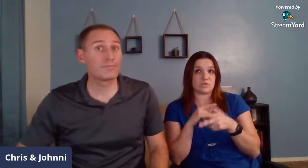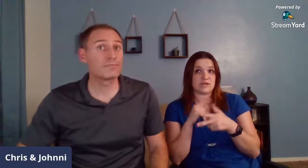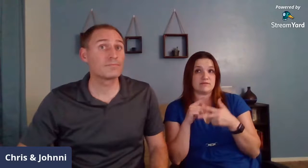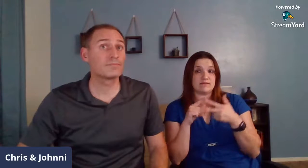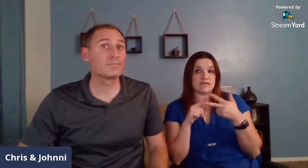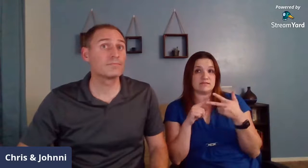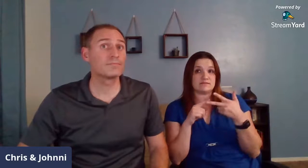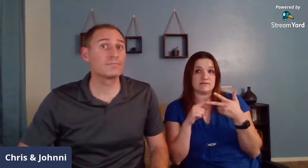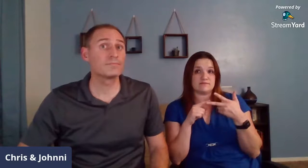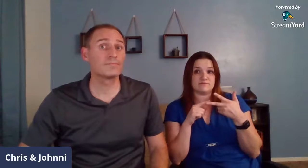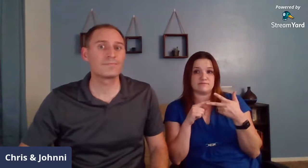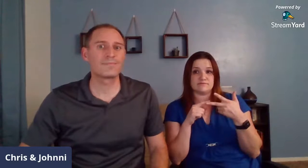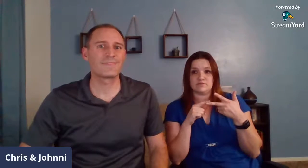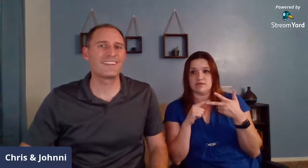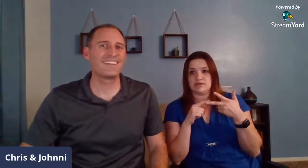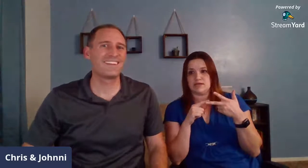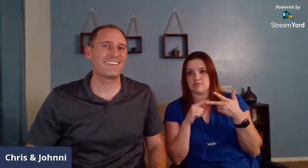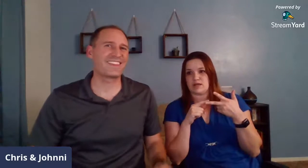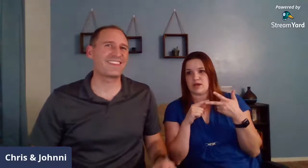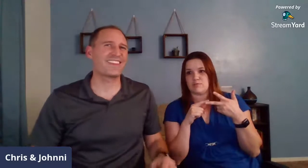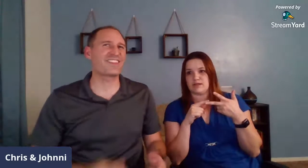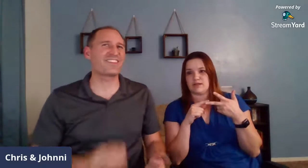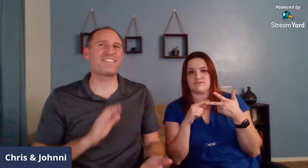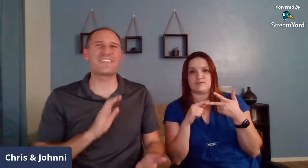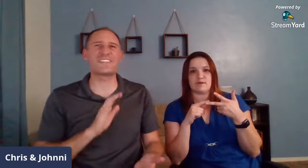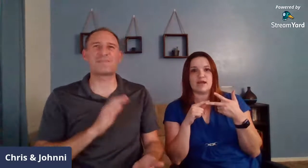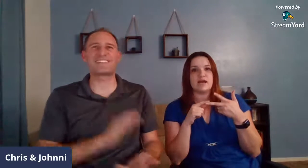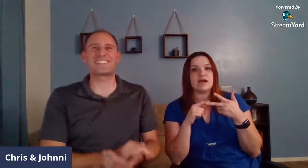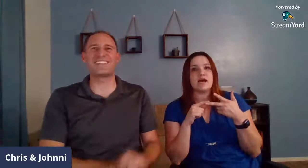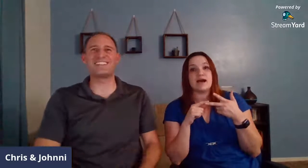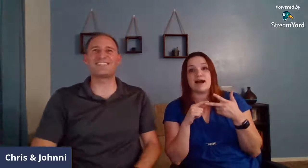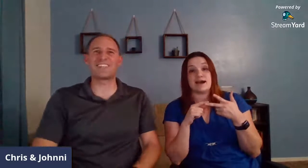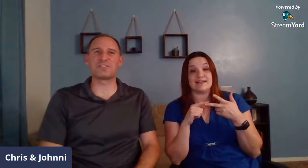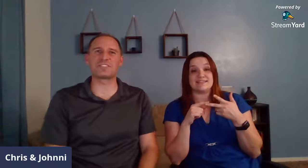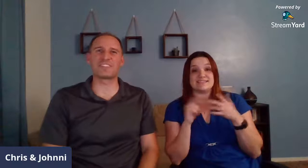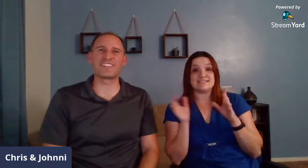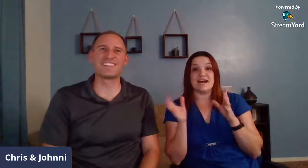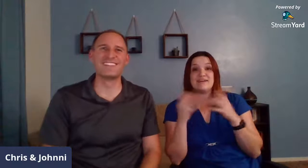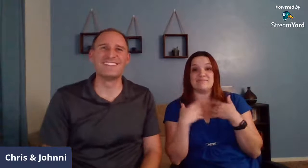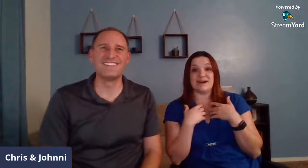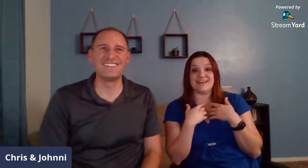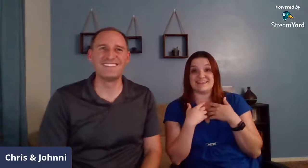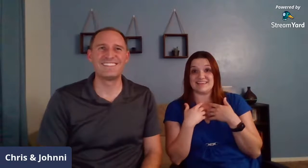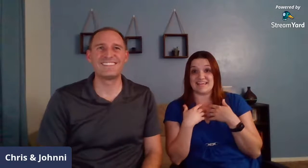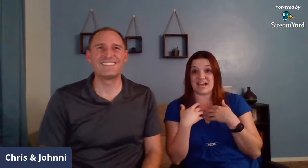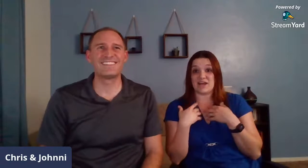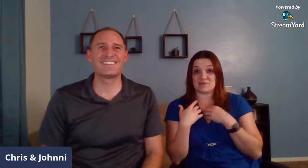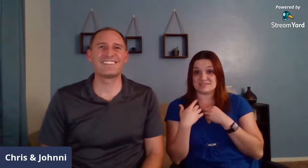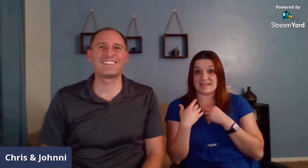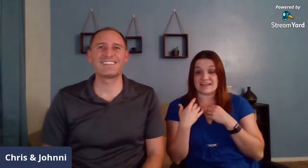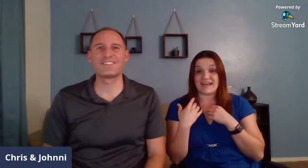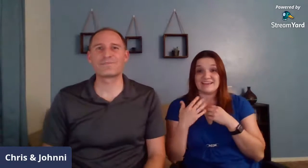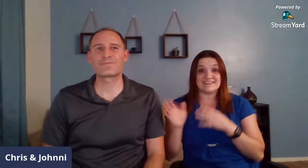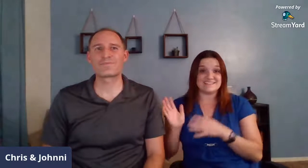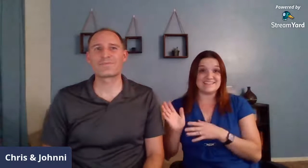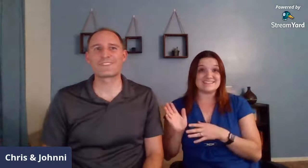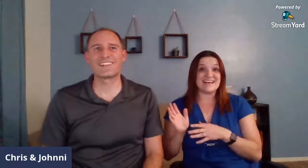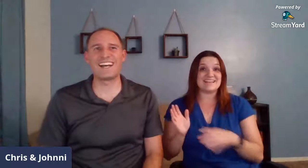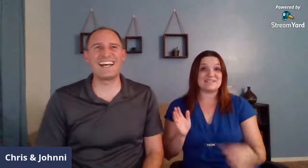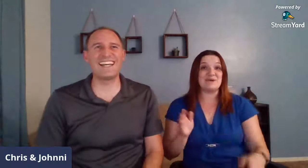3 keys of input, output, the and 3 feedback. fundamental keys of language That's learning. not my thing. I don't say that. He says that. That's why I'm